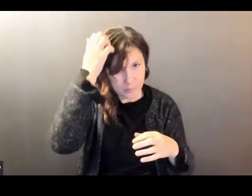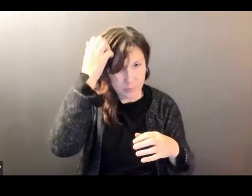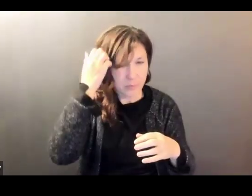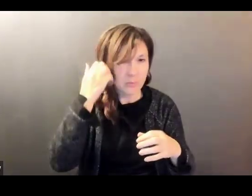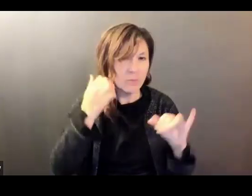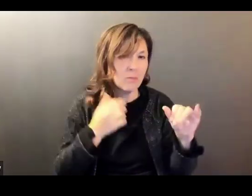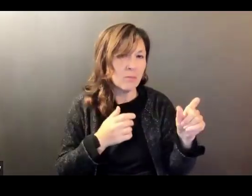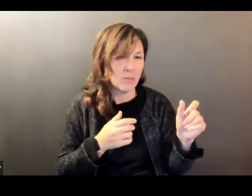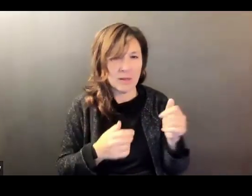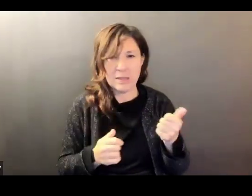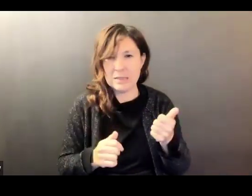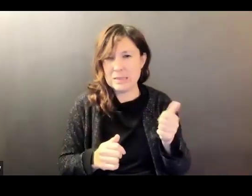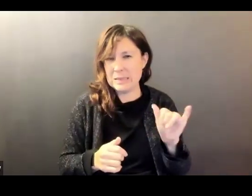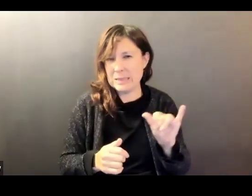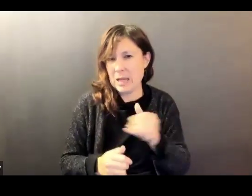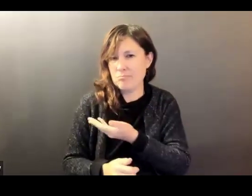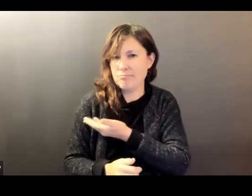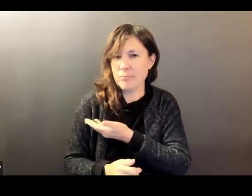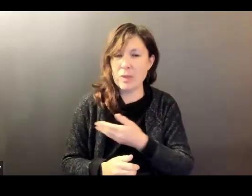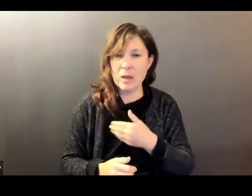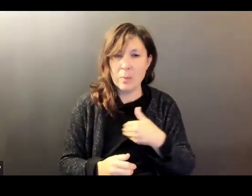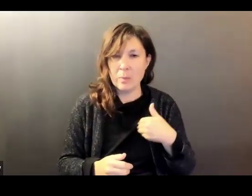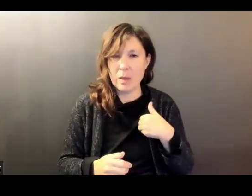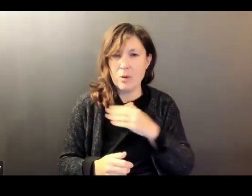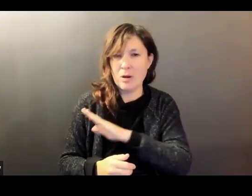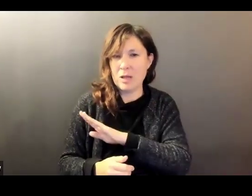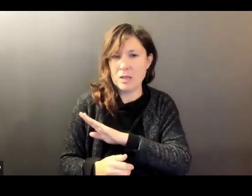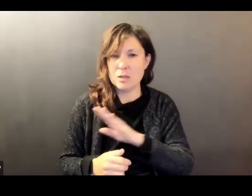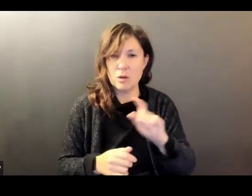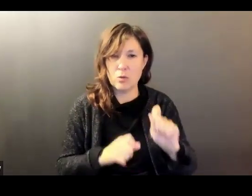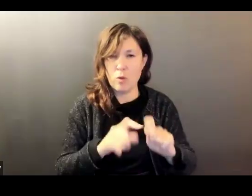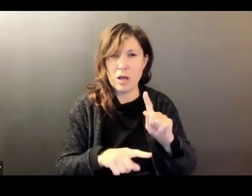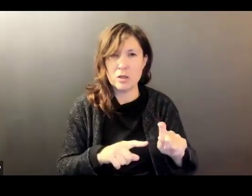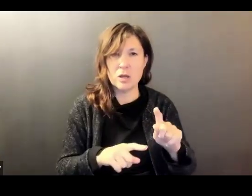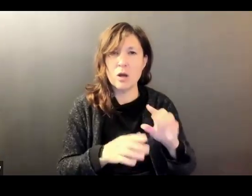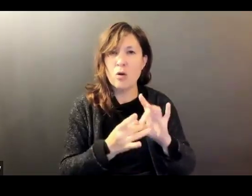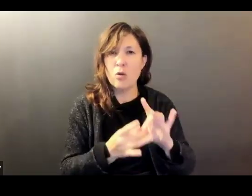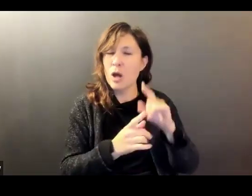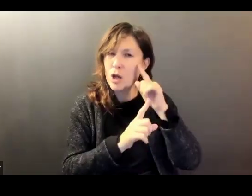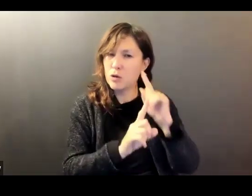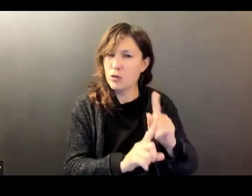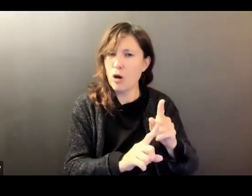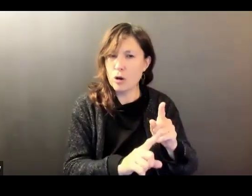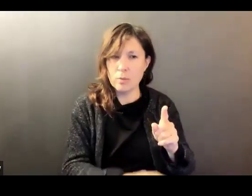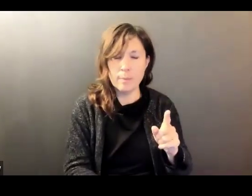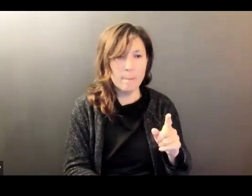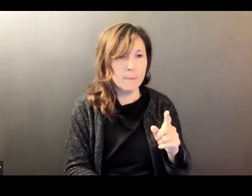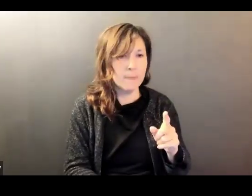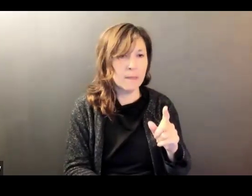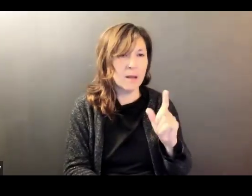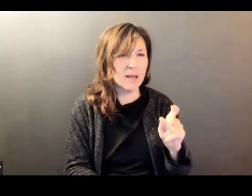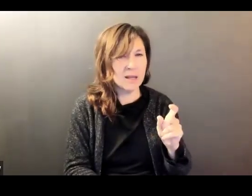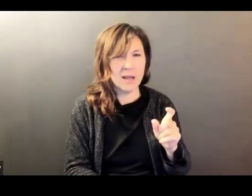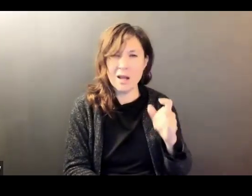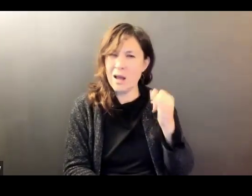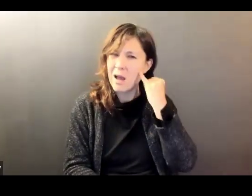Cardet Hernandez's question about kind of the target or the goal related to this, it would be useful to have a sense of